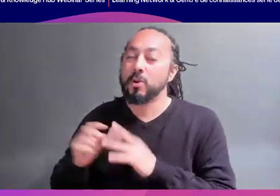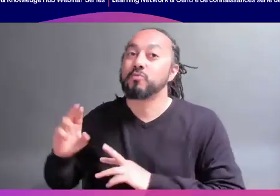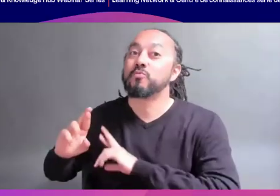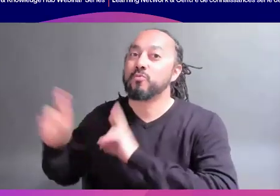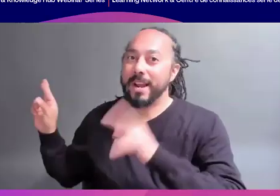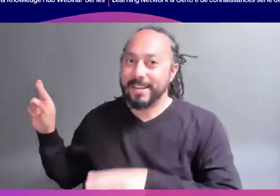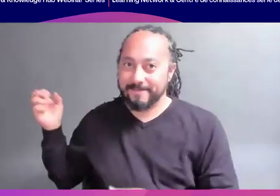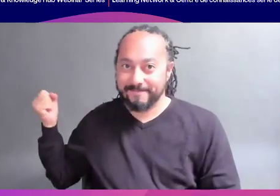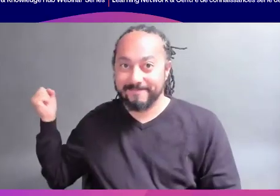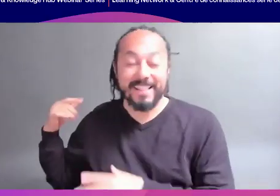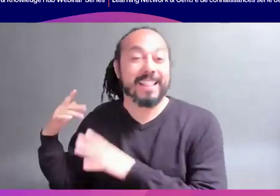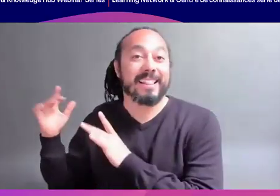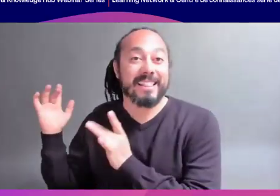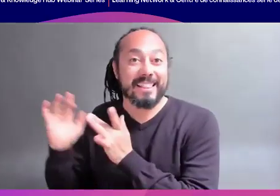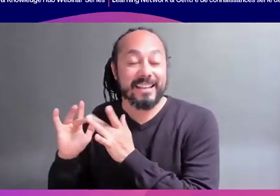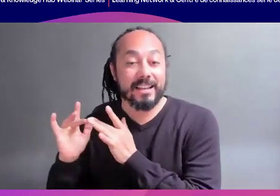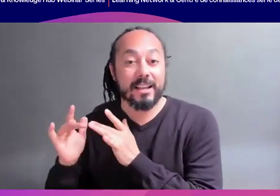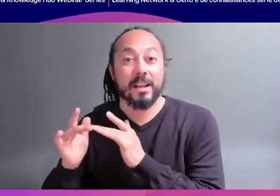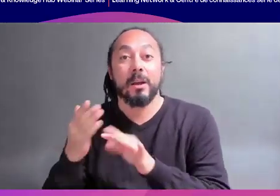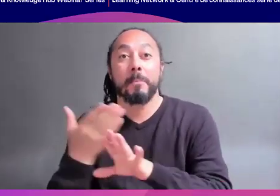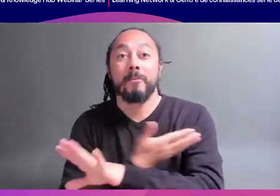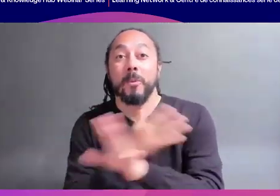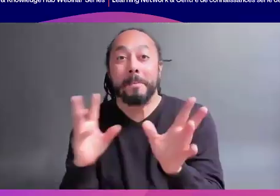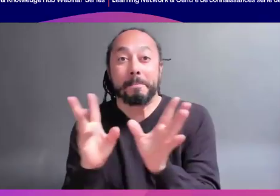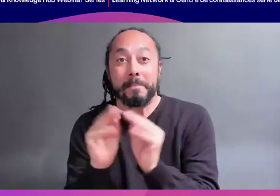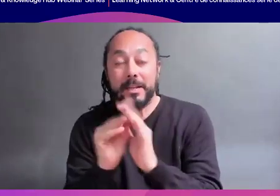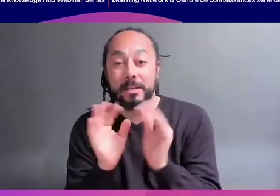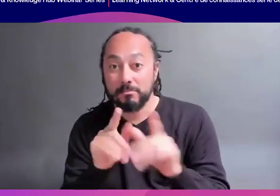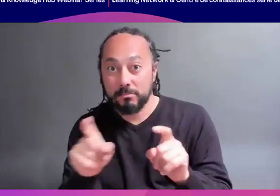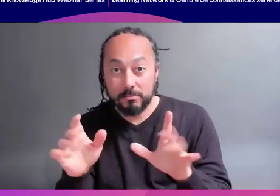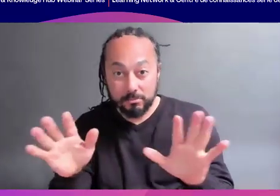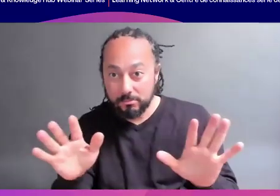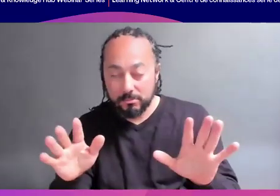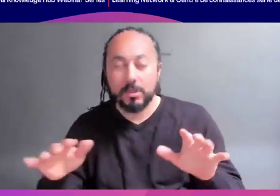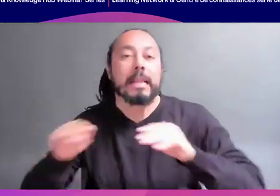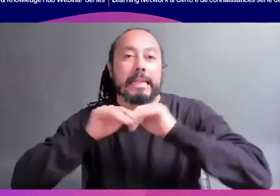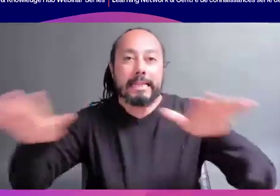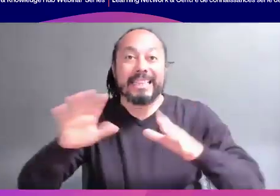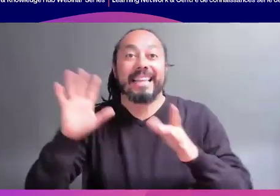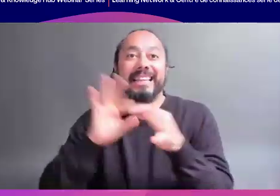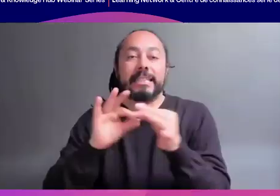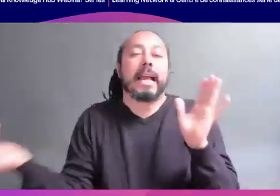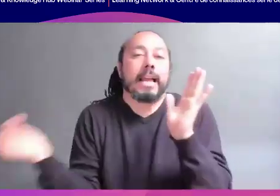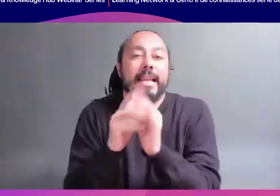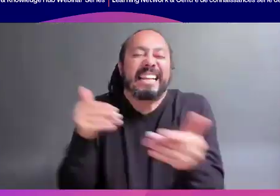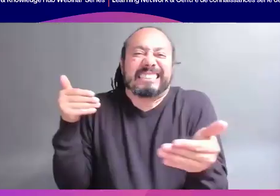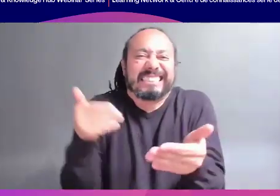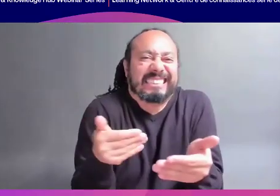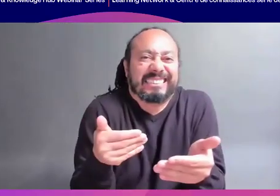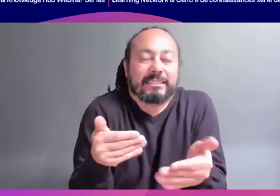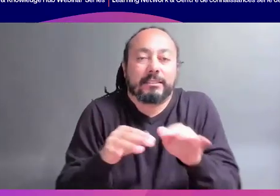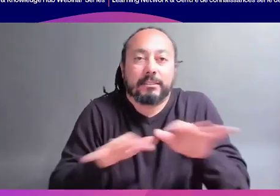but often in the 5 or 10 minutes before a session, we'd be asked, please resend the links, please resend the links from